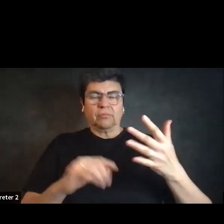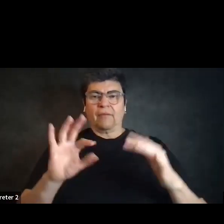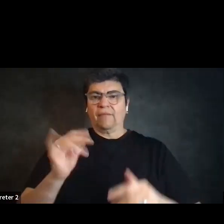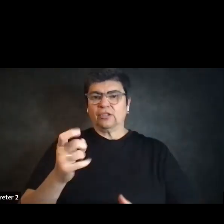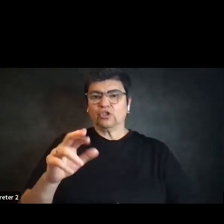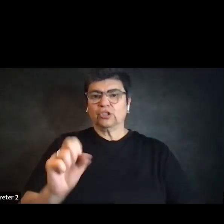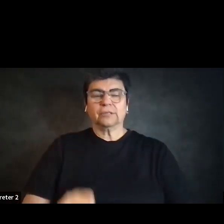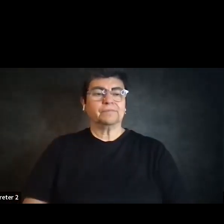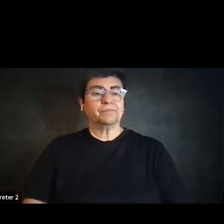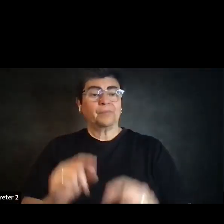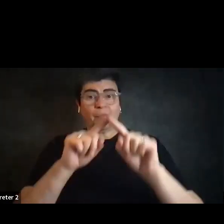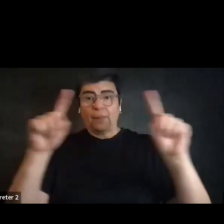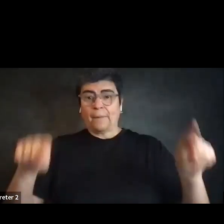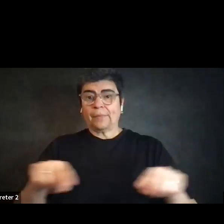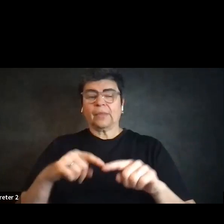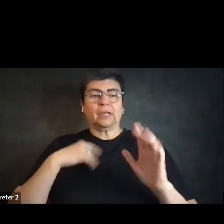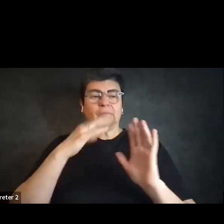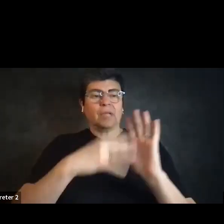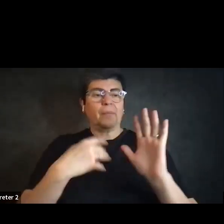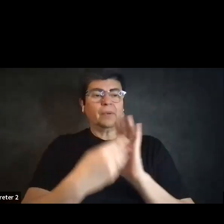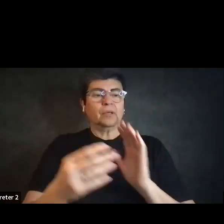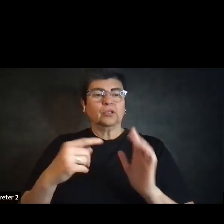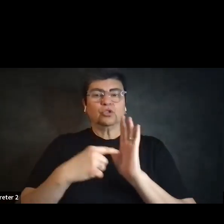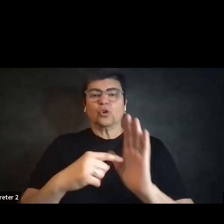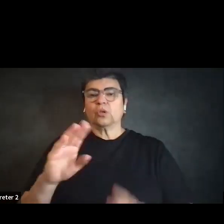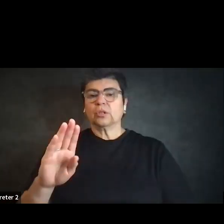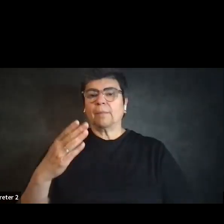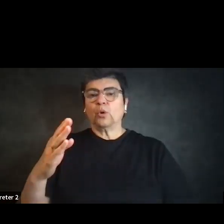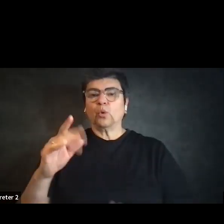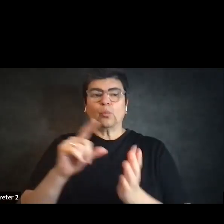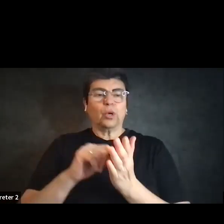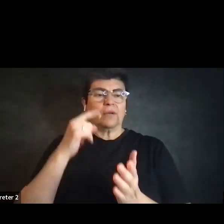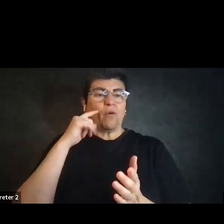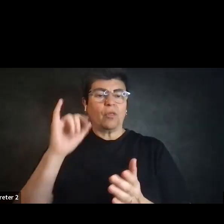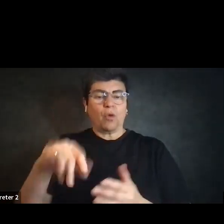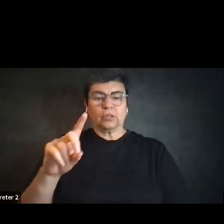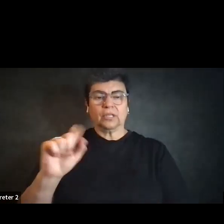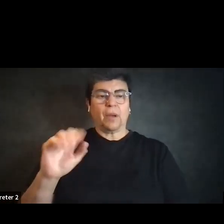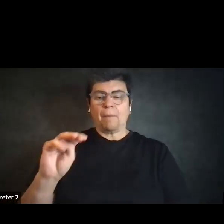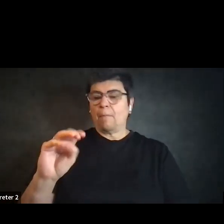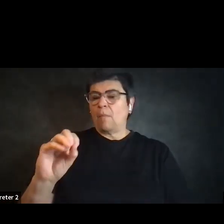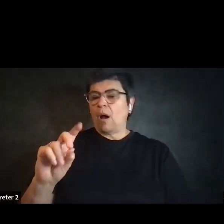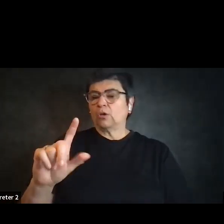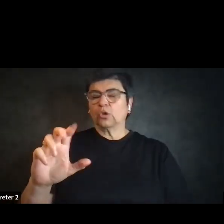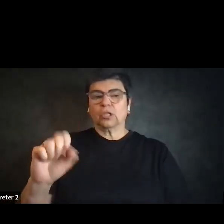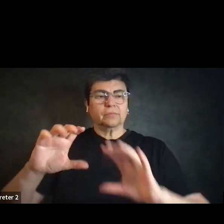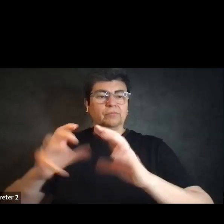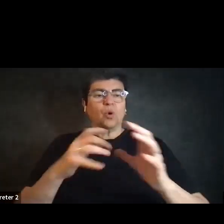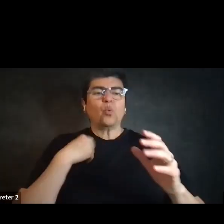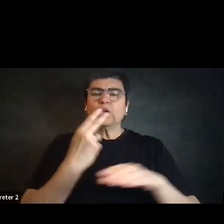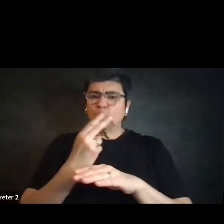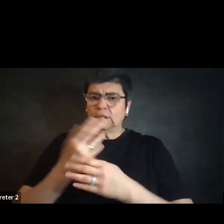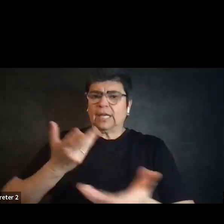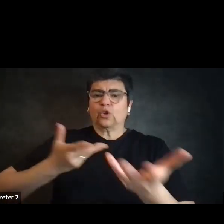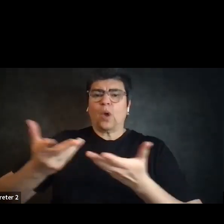On the screen, there is a table which shows the blueprint of the disability competencies modules. And we use not only large group interactive teaching, but we